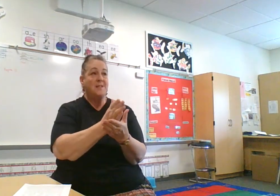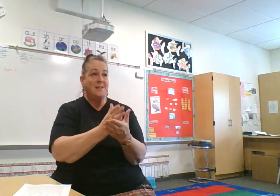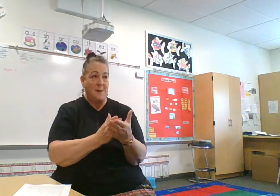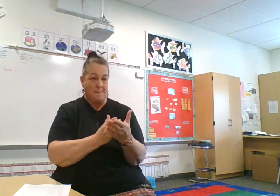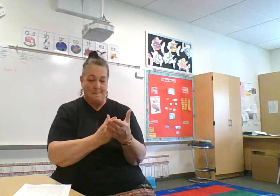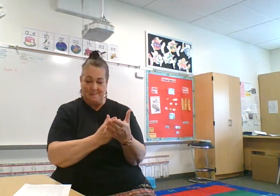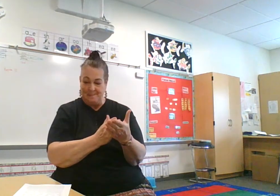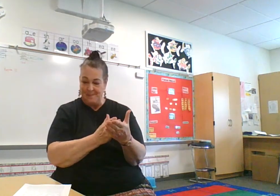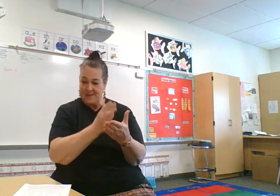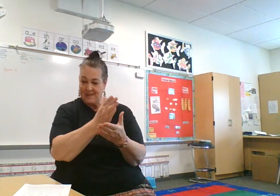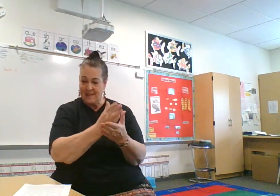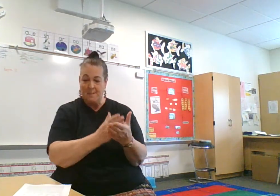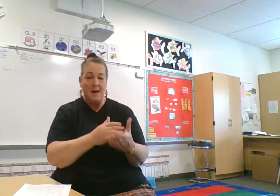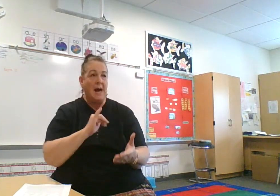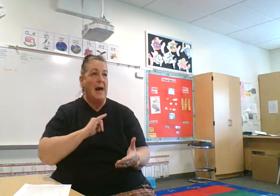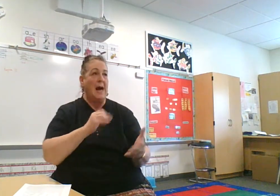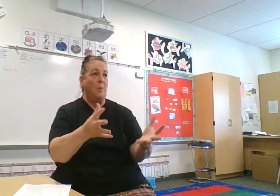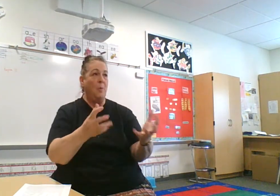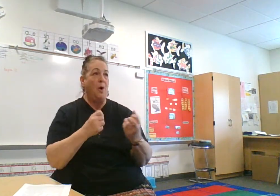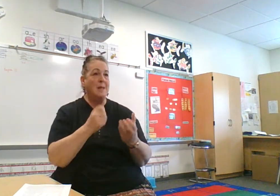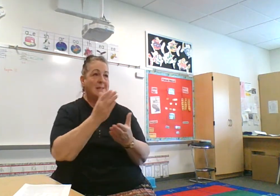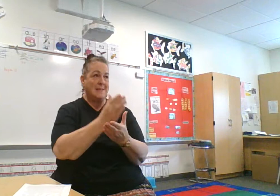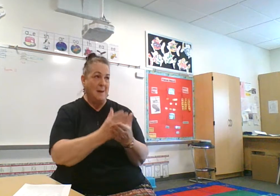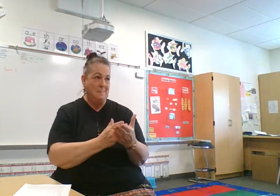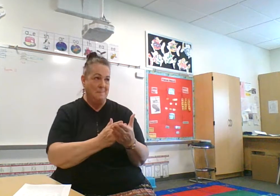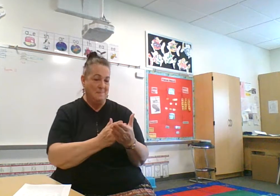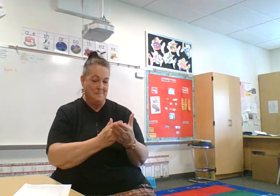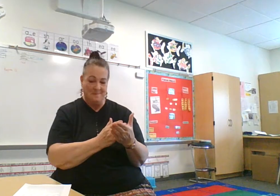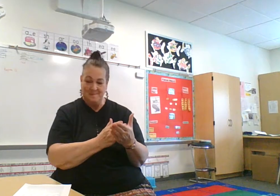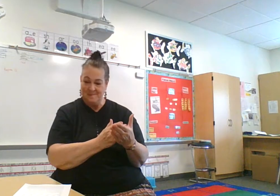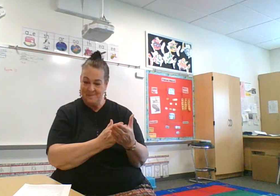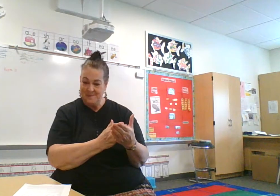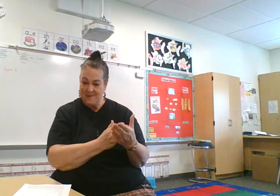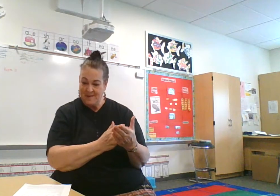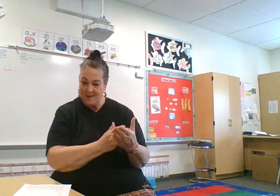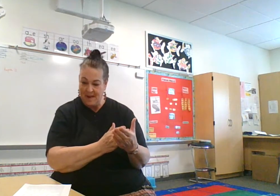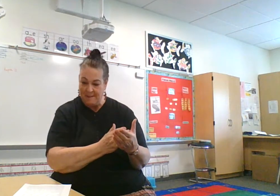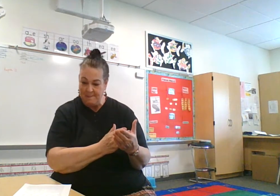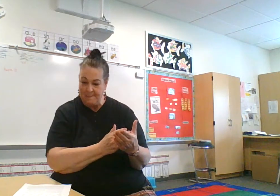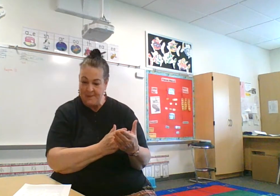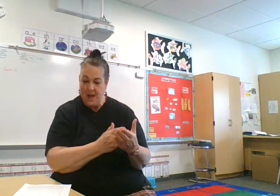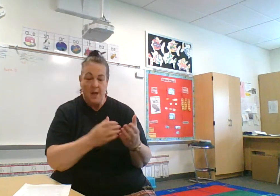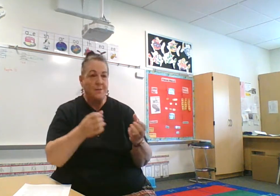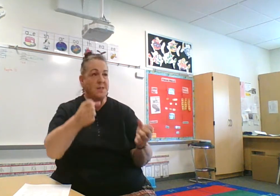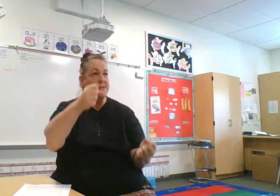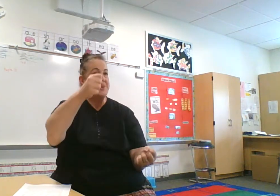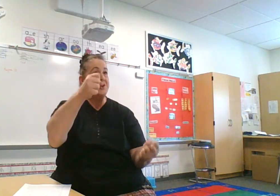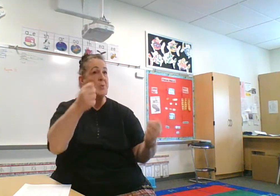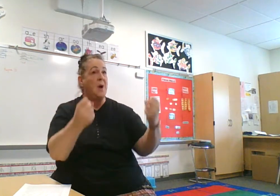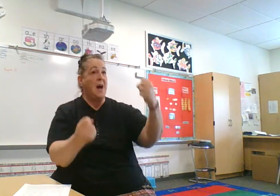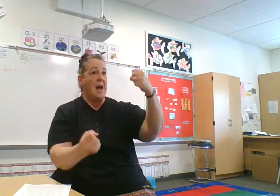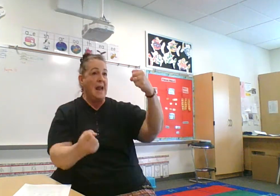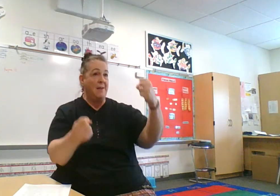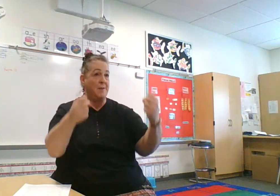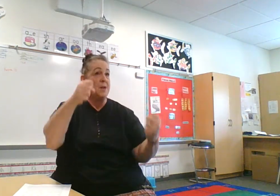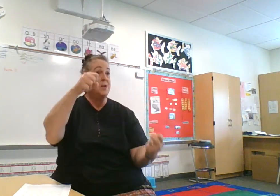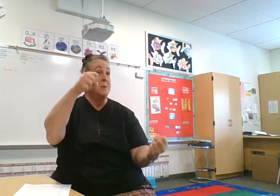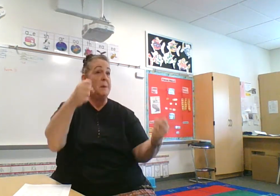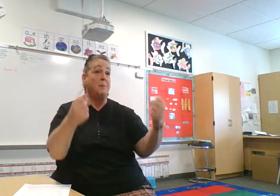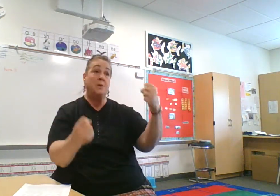some. Some. I want some. Okay. This is drive. Some people use this